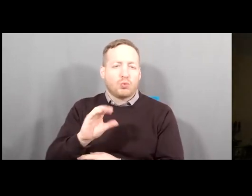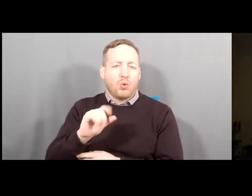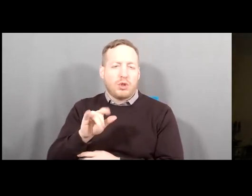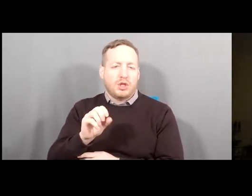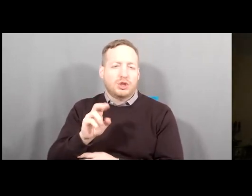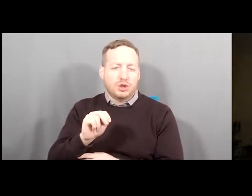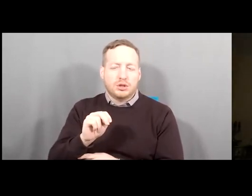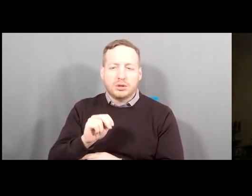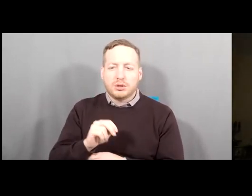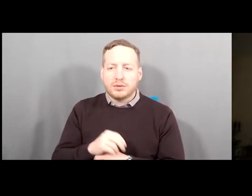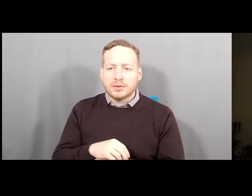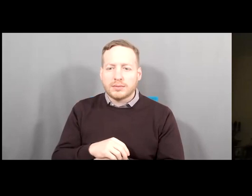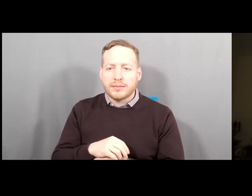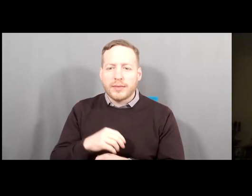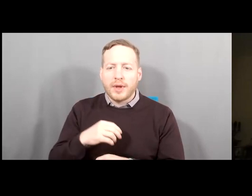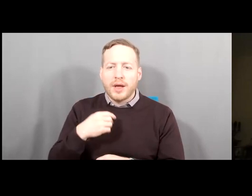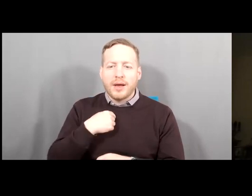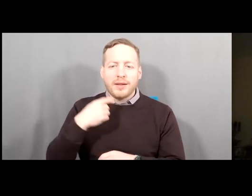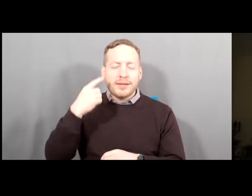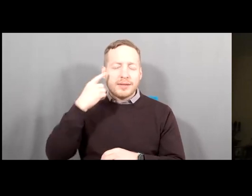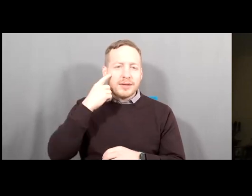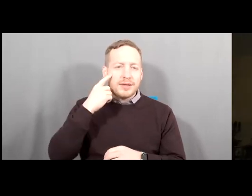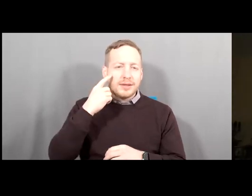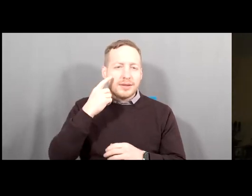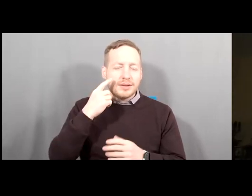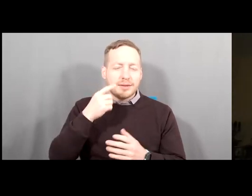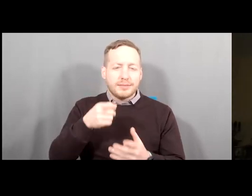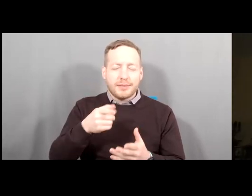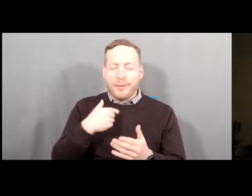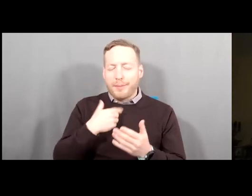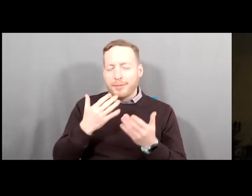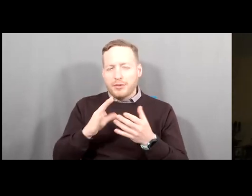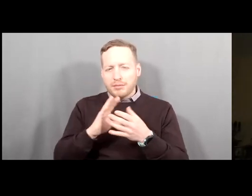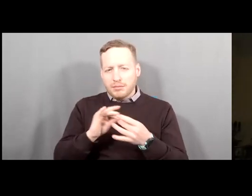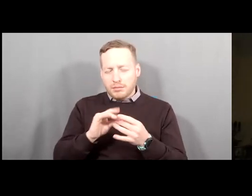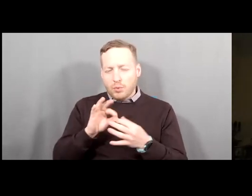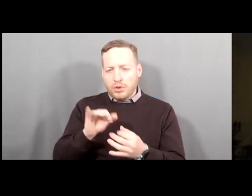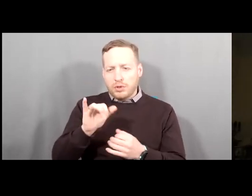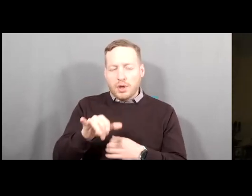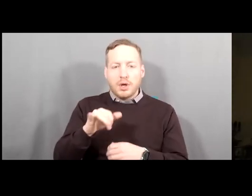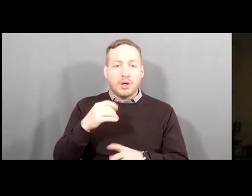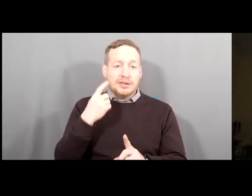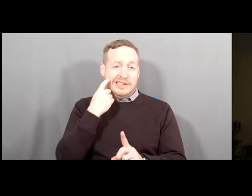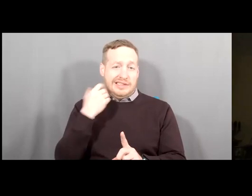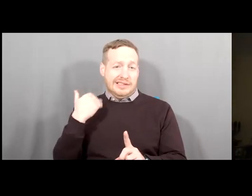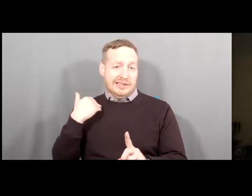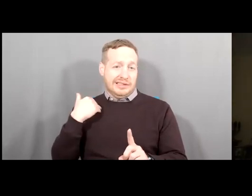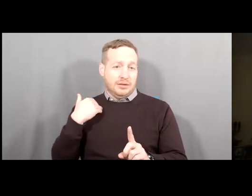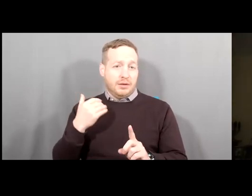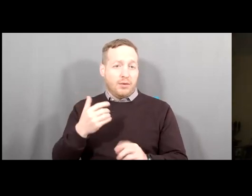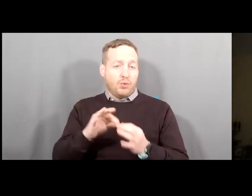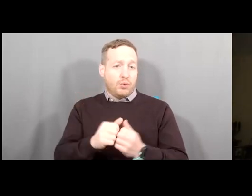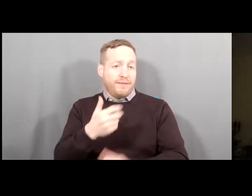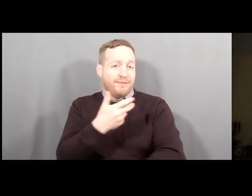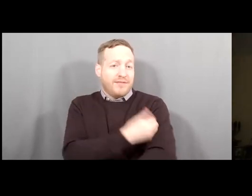in 2021, and to work with the in collaboration with other stakeholders. So I did want to make a comment